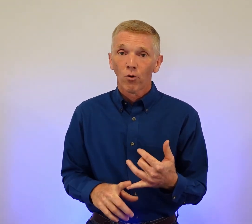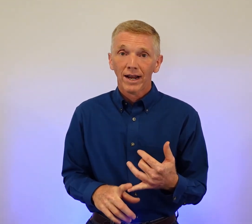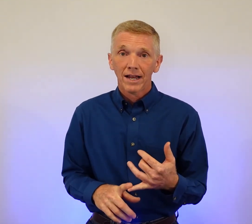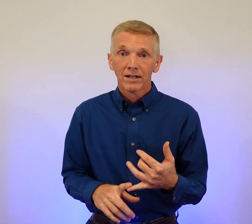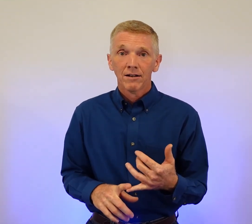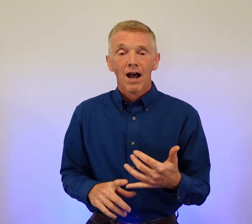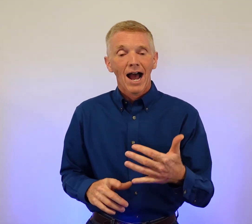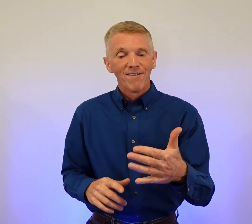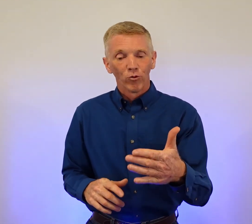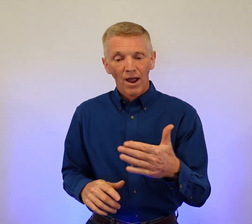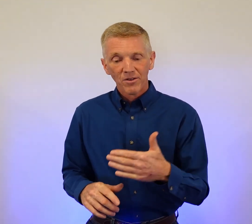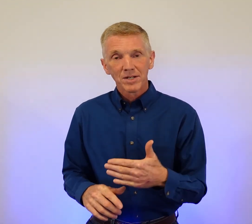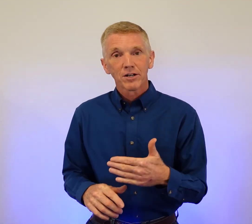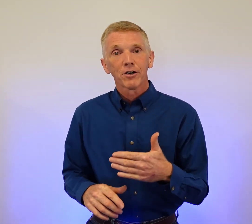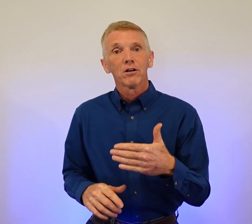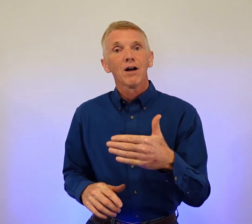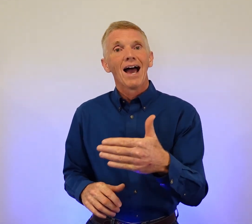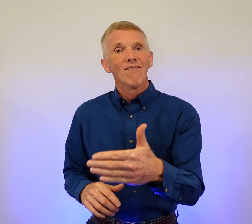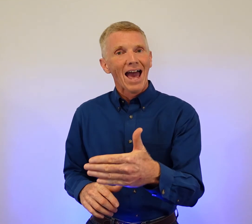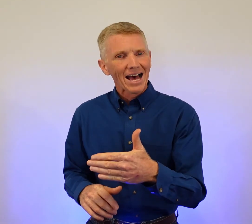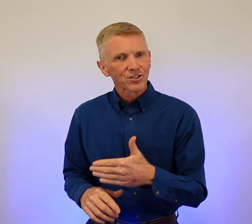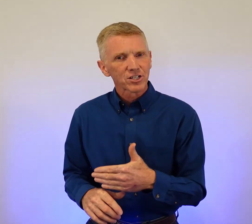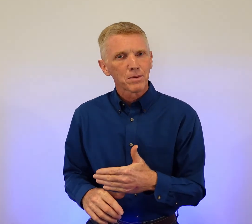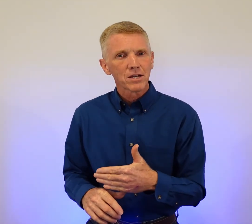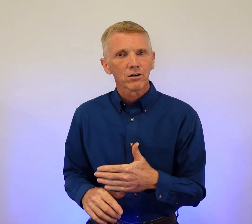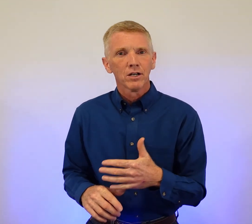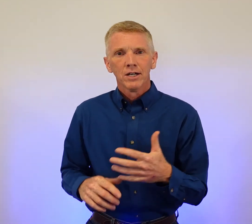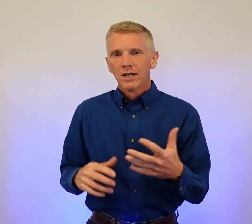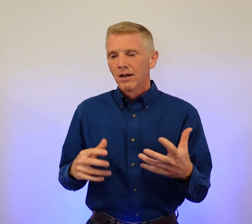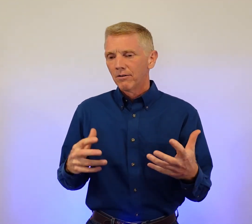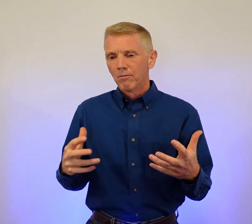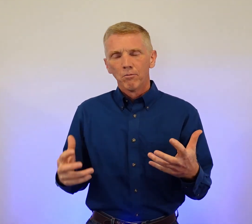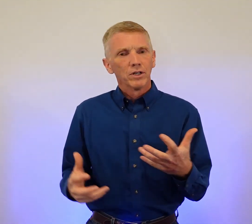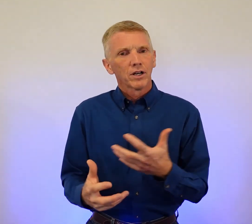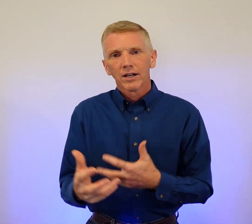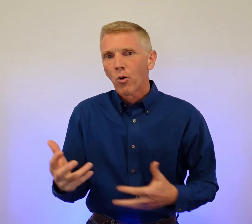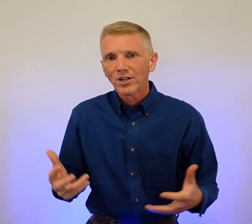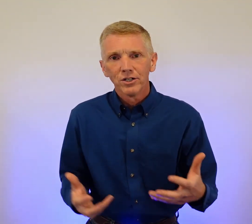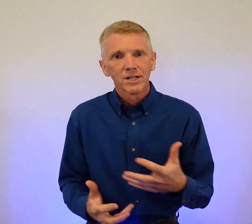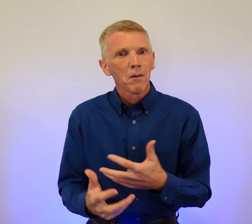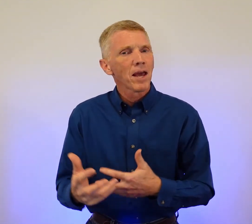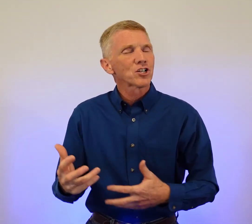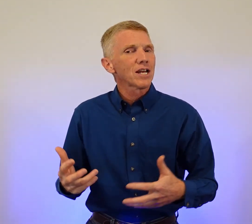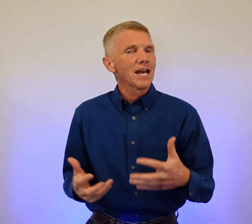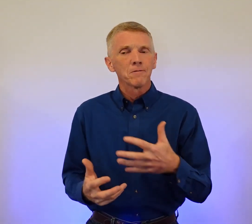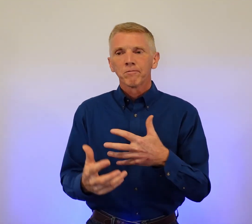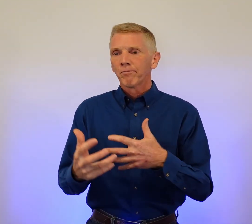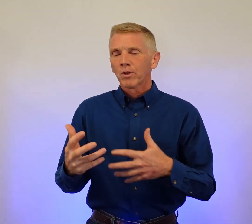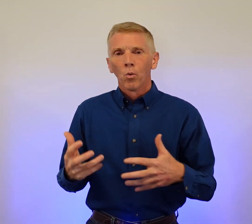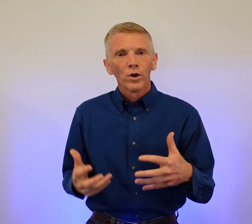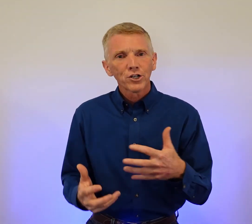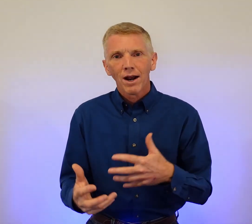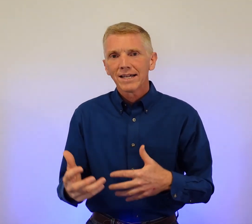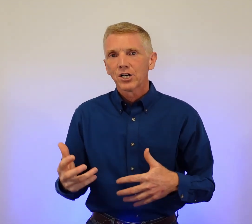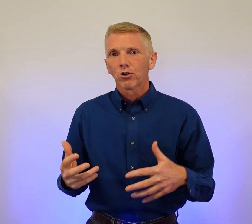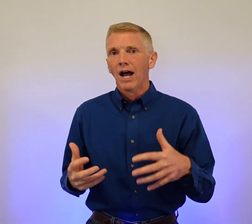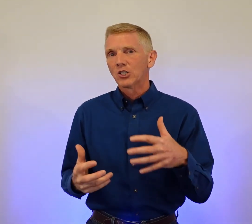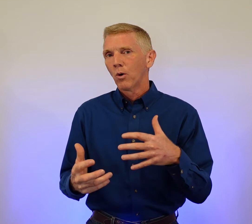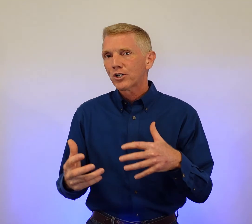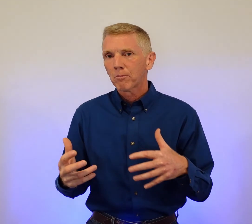beforehand. I've read the material. I've asked the speaker questions. Help me understand. What are you trying to get across? What's your